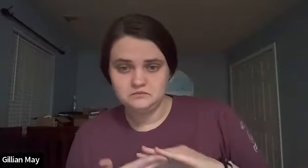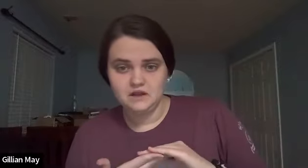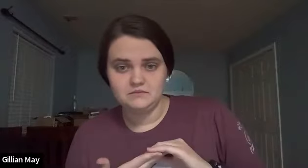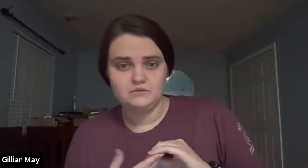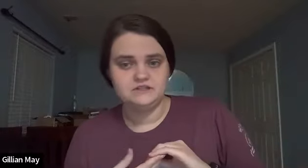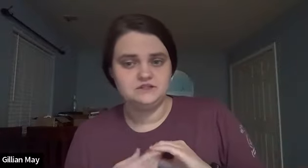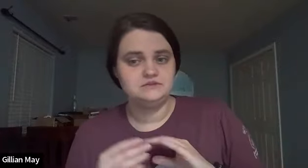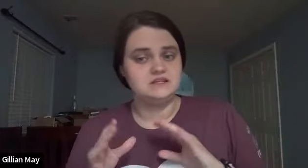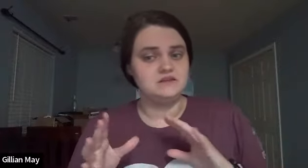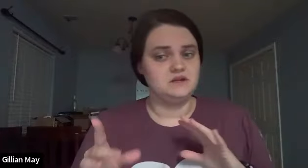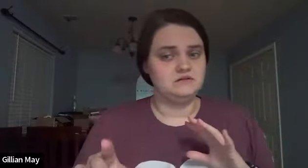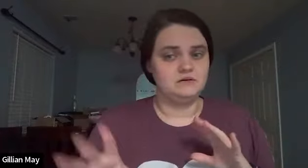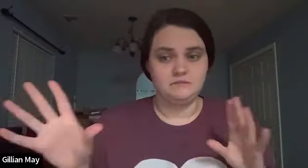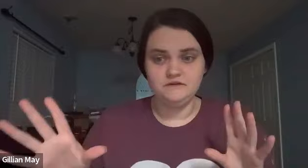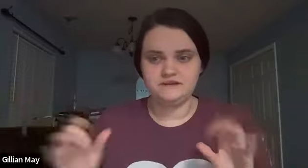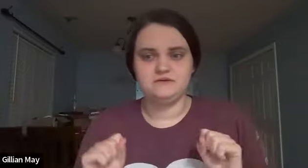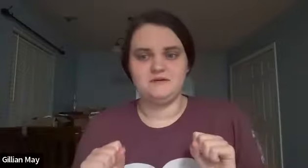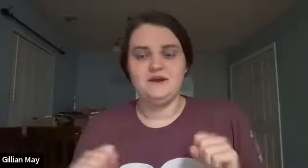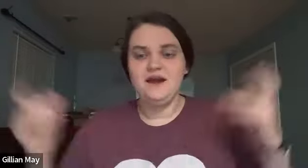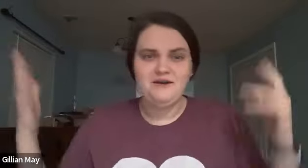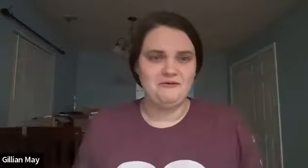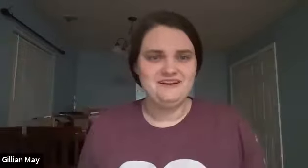I'm going to say them now. Okay, perfect. There we go. Oh,